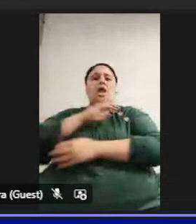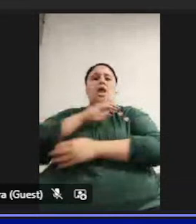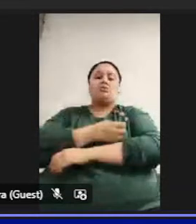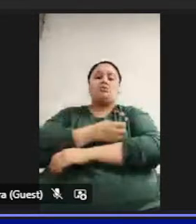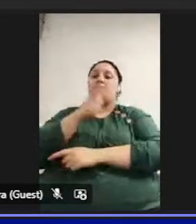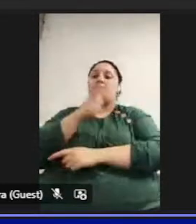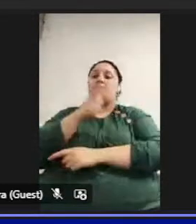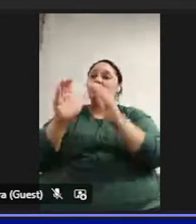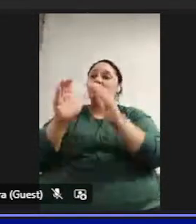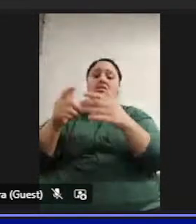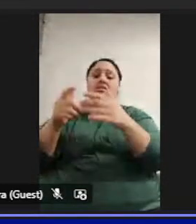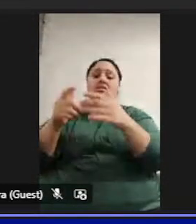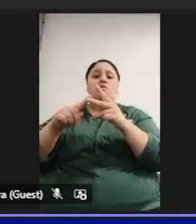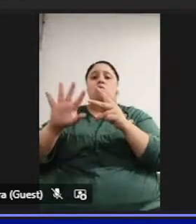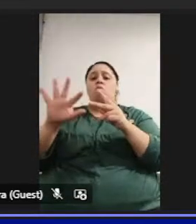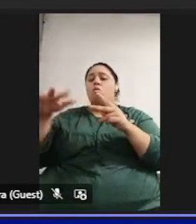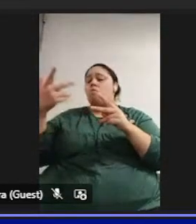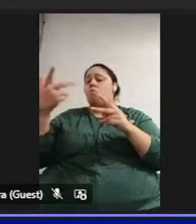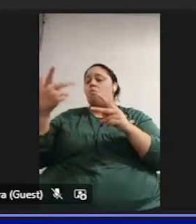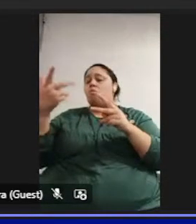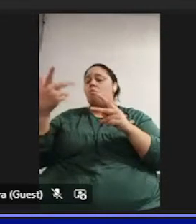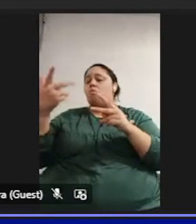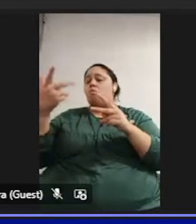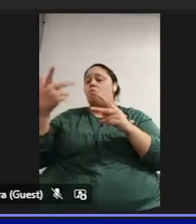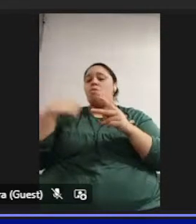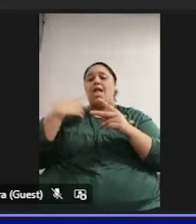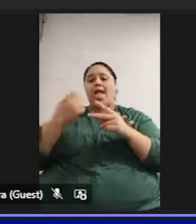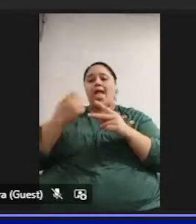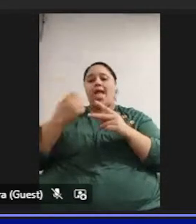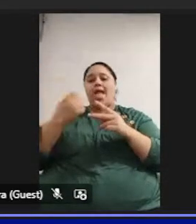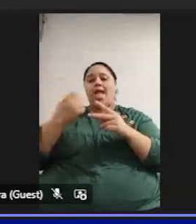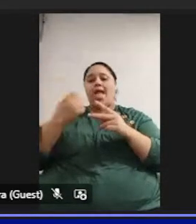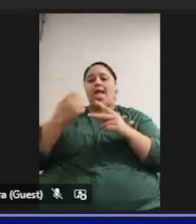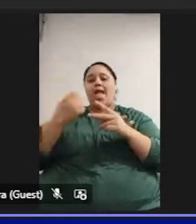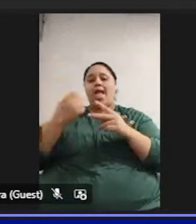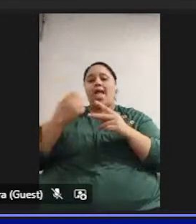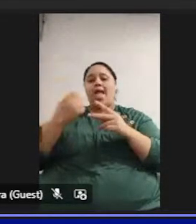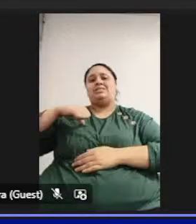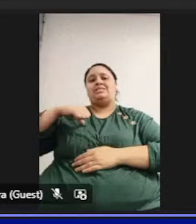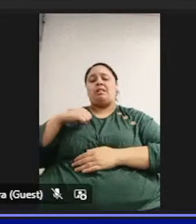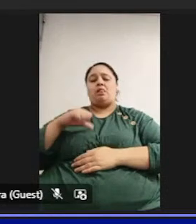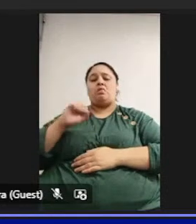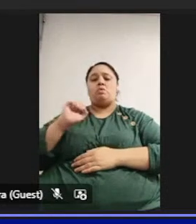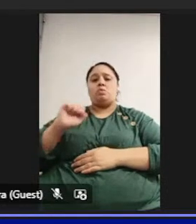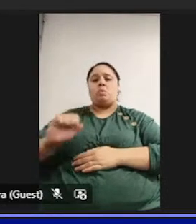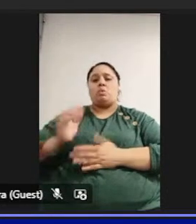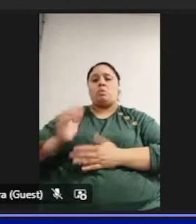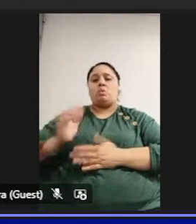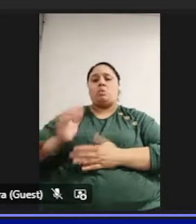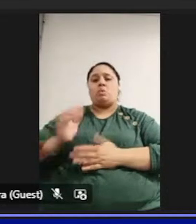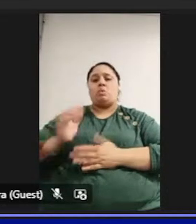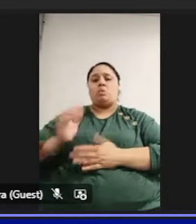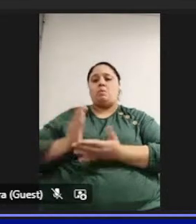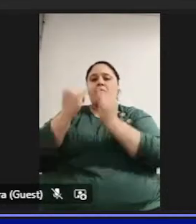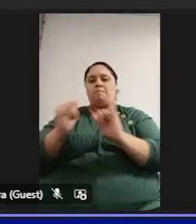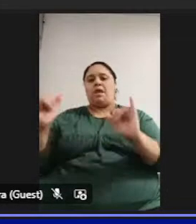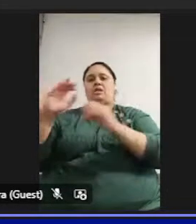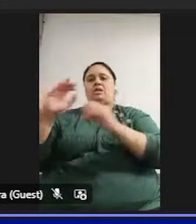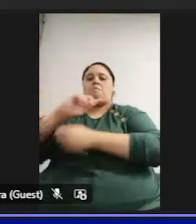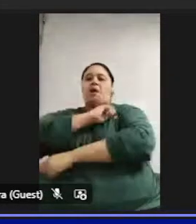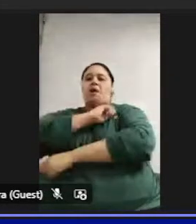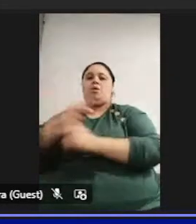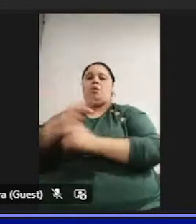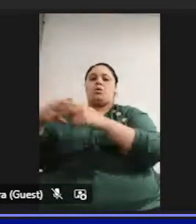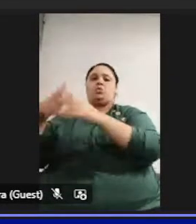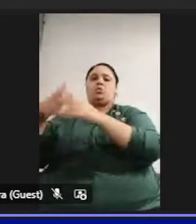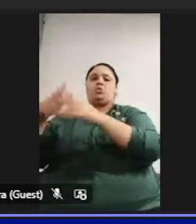So we have a program that focuses on municipal procurement from independent power producers, but also how we enable